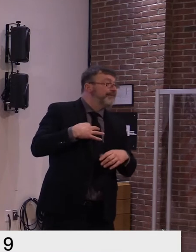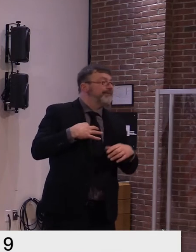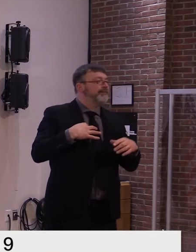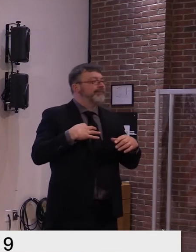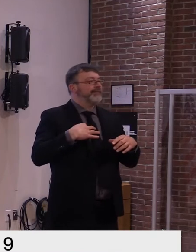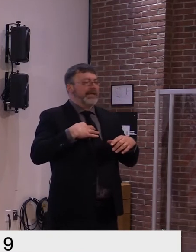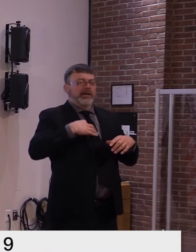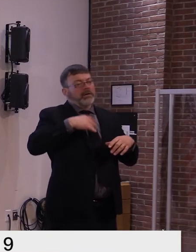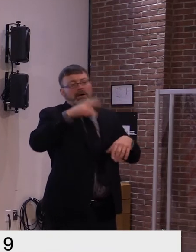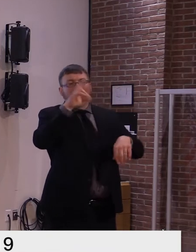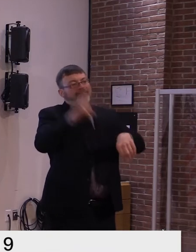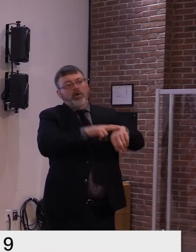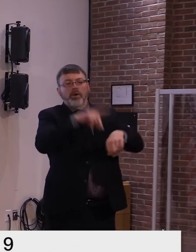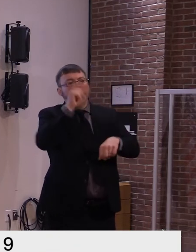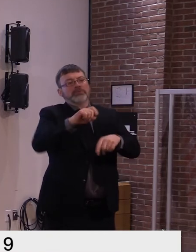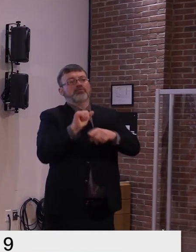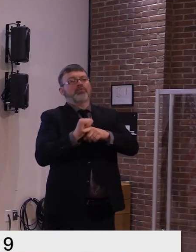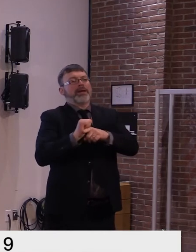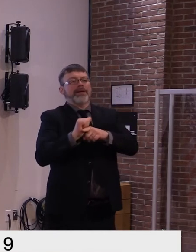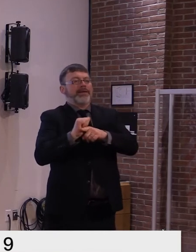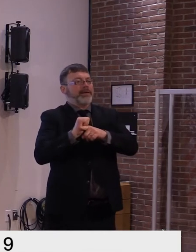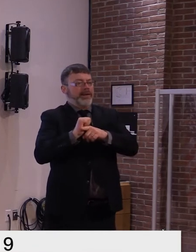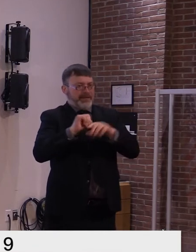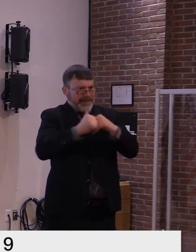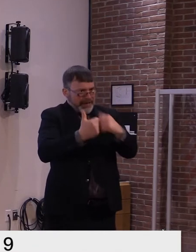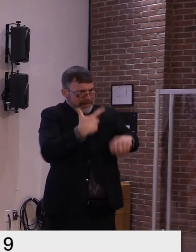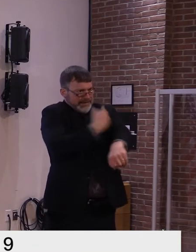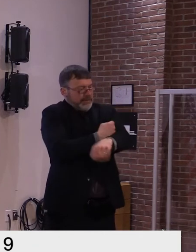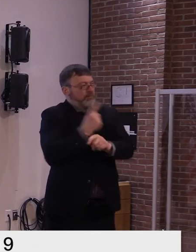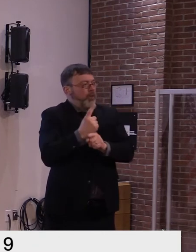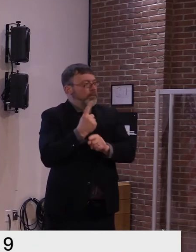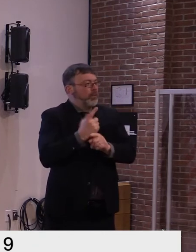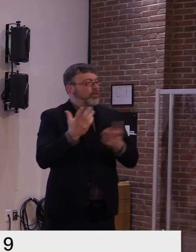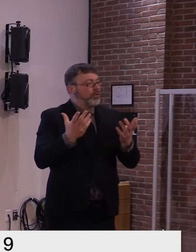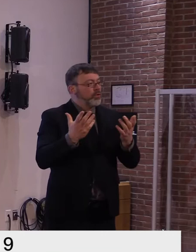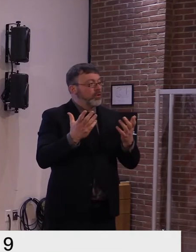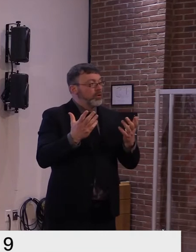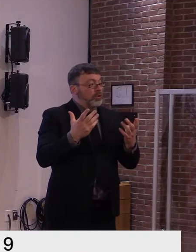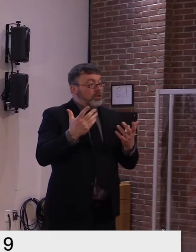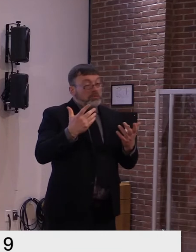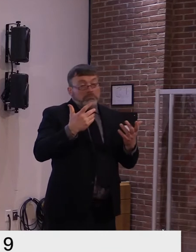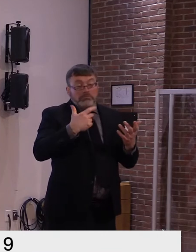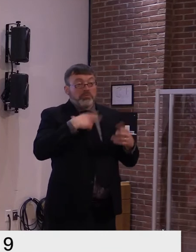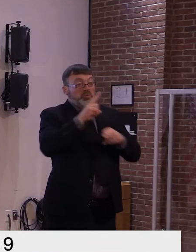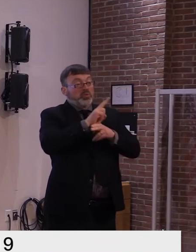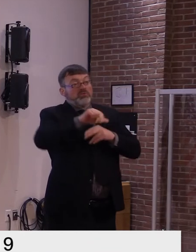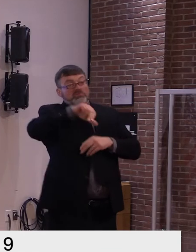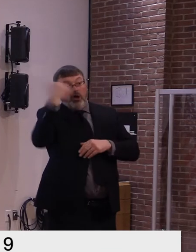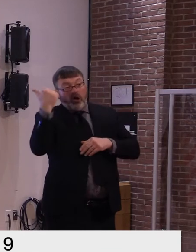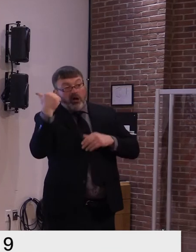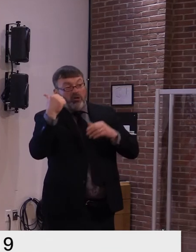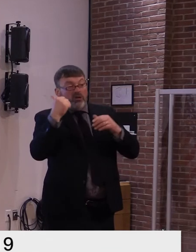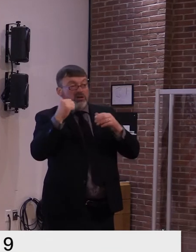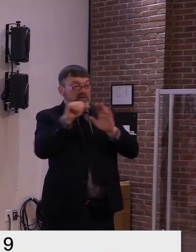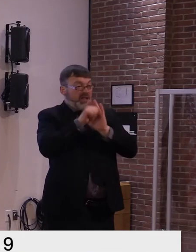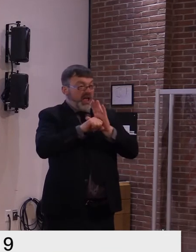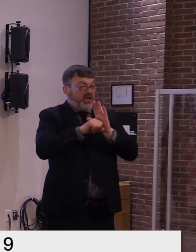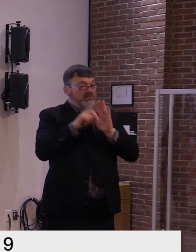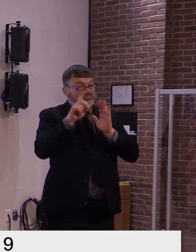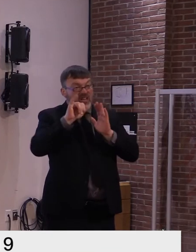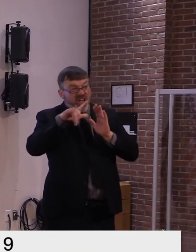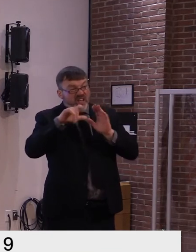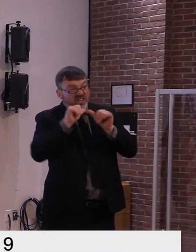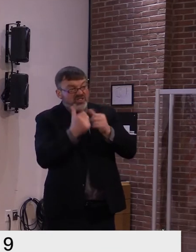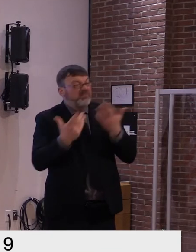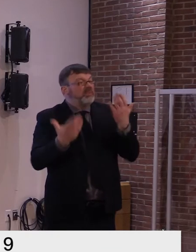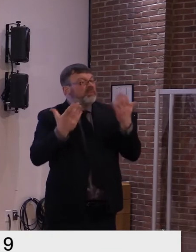at various other state agencies that are trained. You'll see EMS probably be involved in this, and you'll see